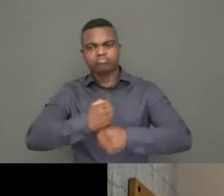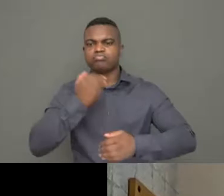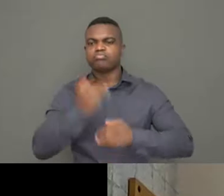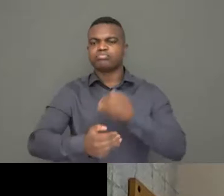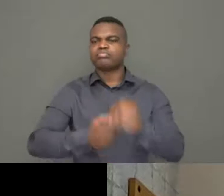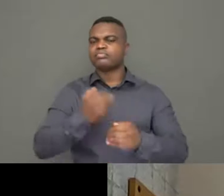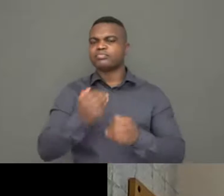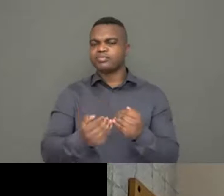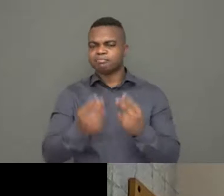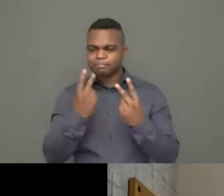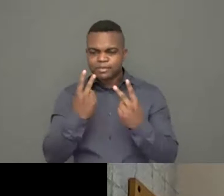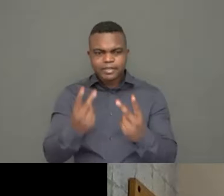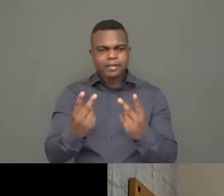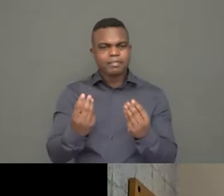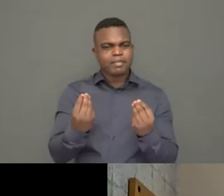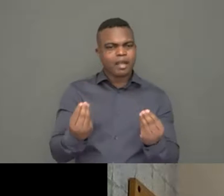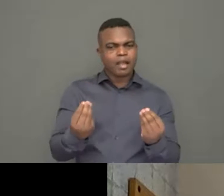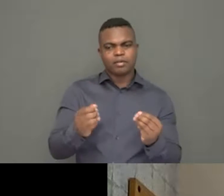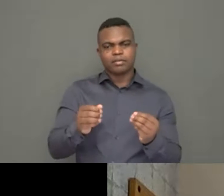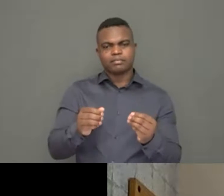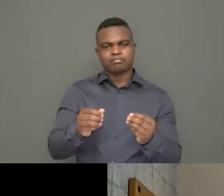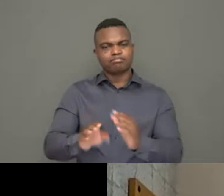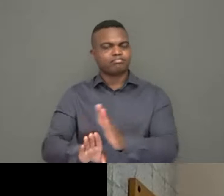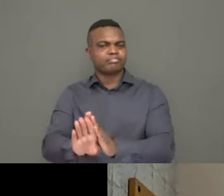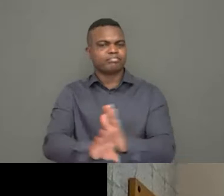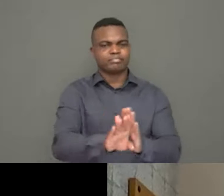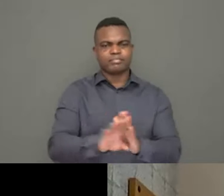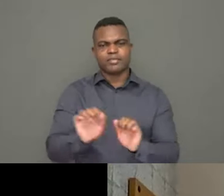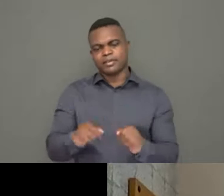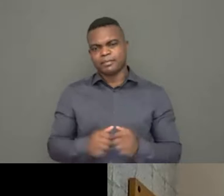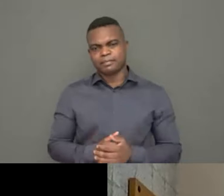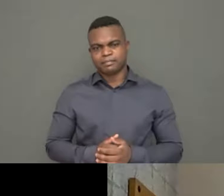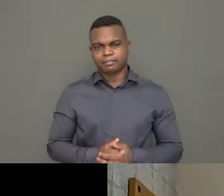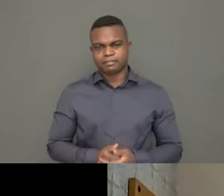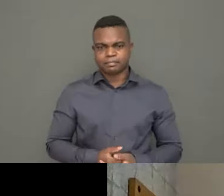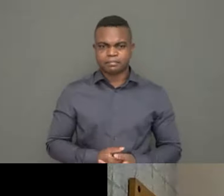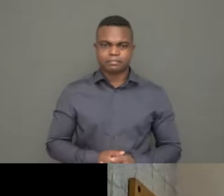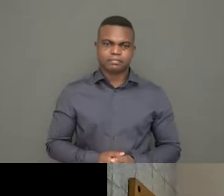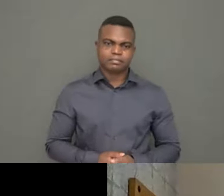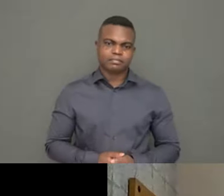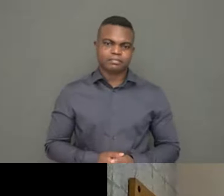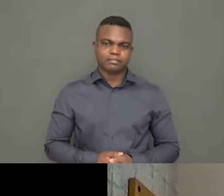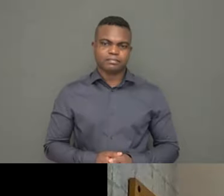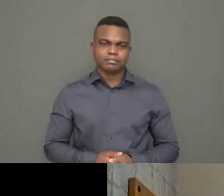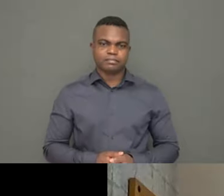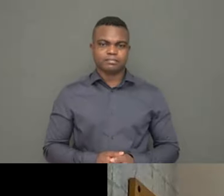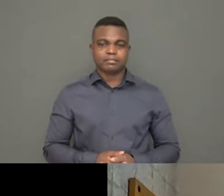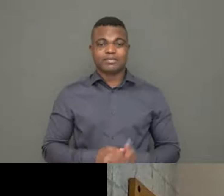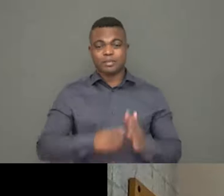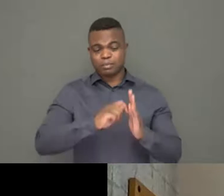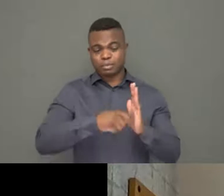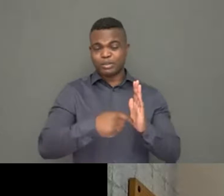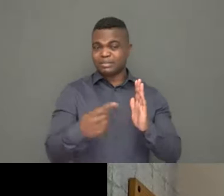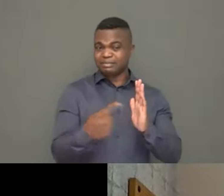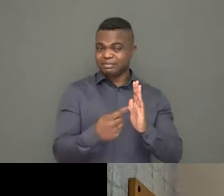we continue to implement the project to the required standards, and to also monitor, you know,